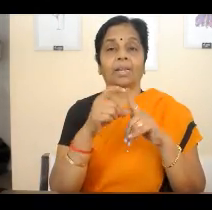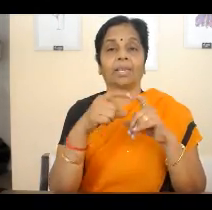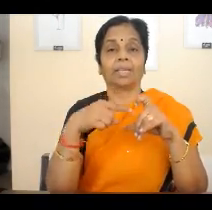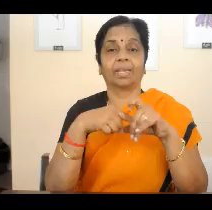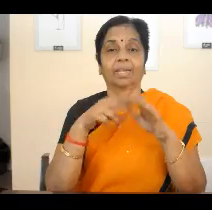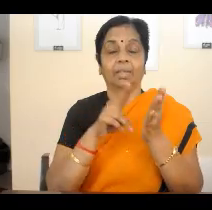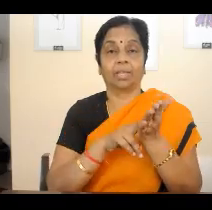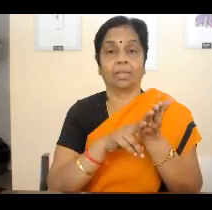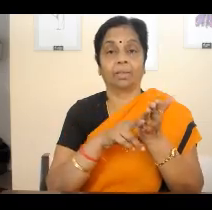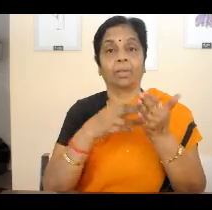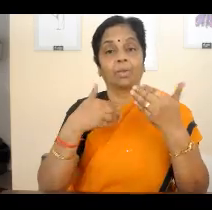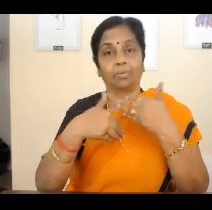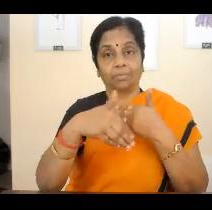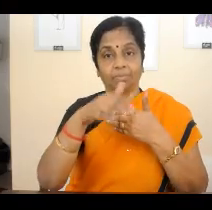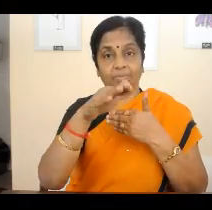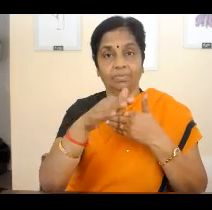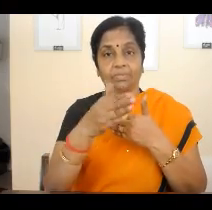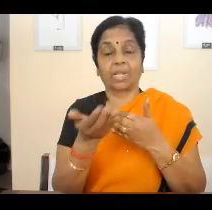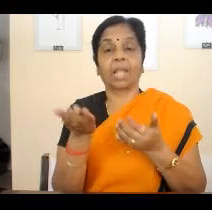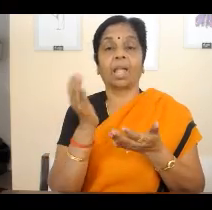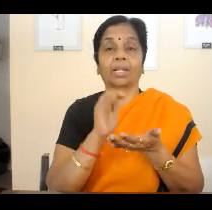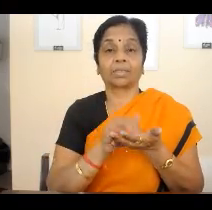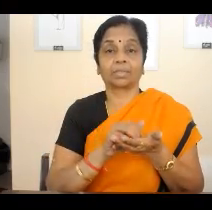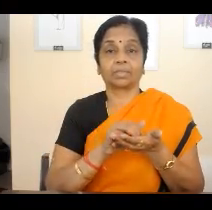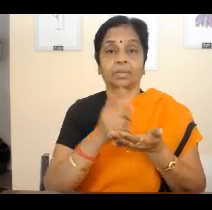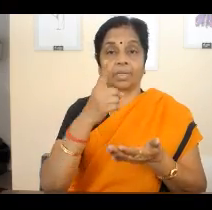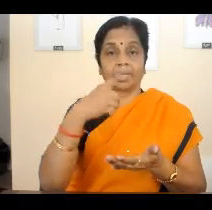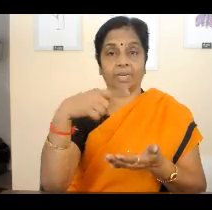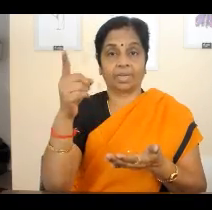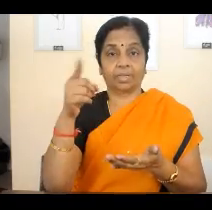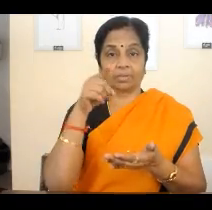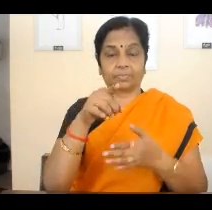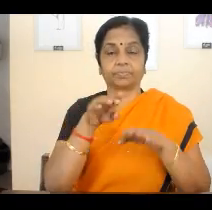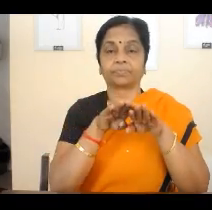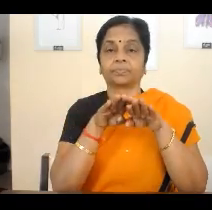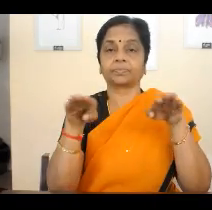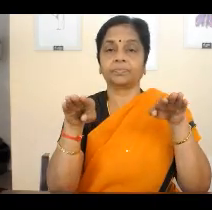may be going against right to equality.